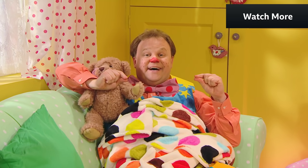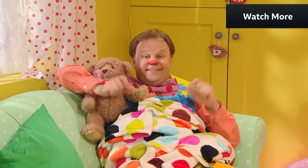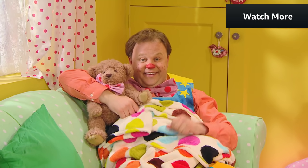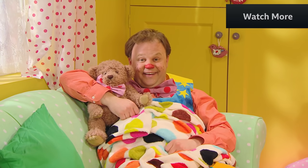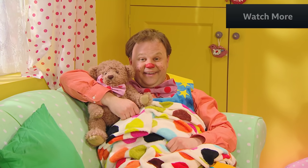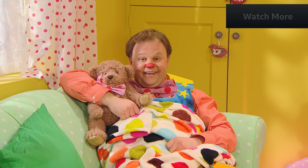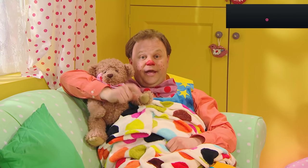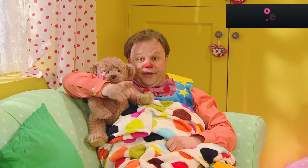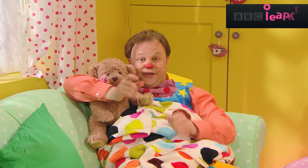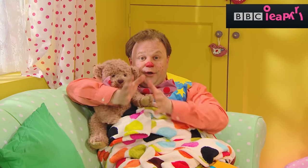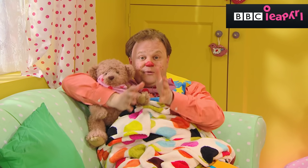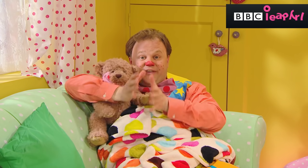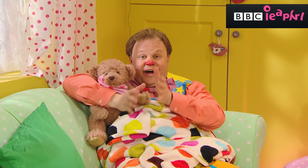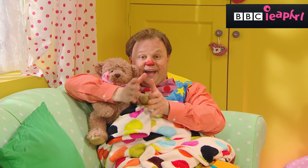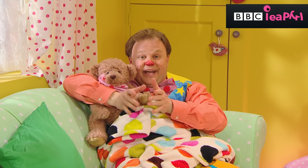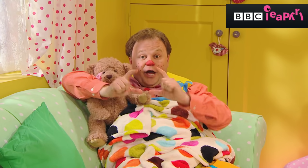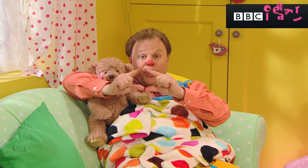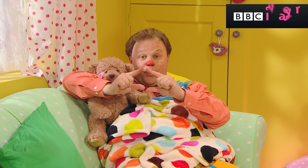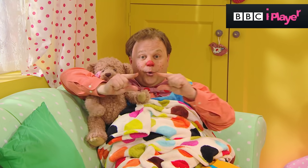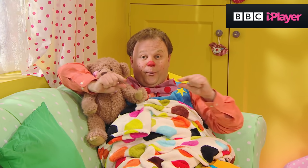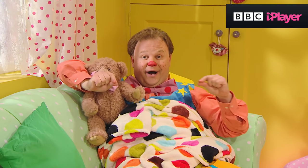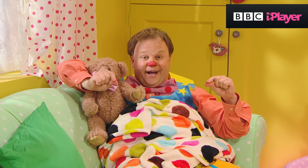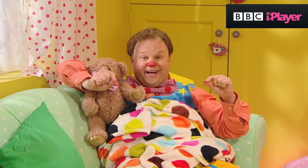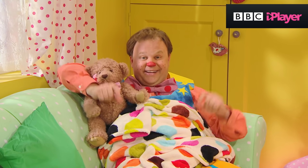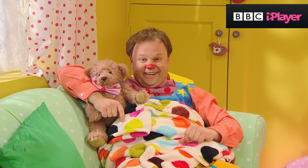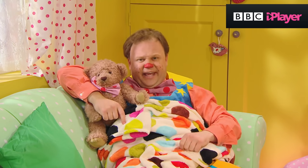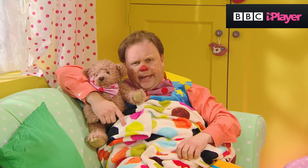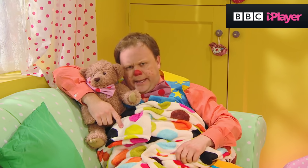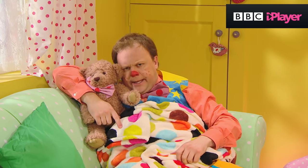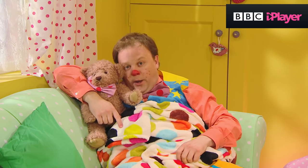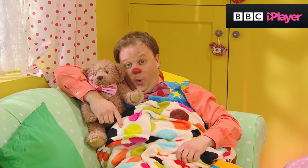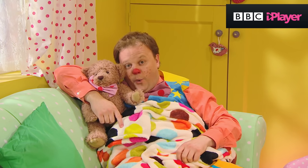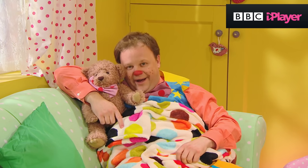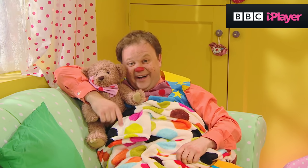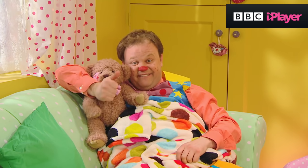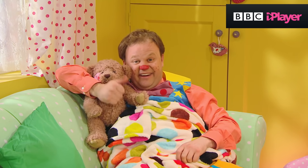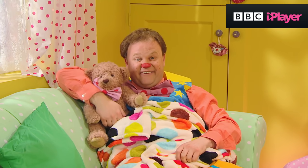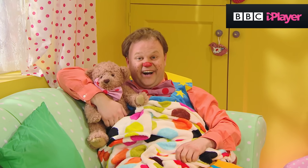Quiet! You sign! Quiet! Oh, very quiet.